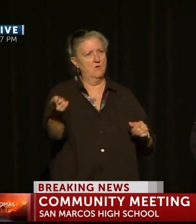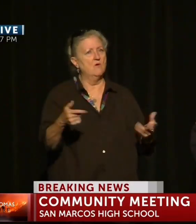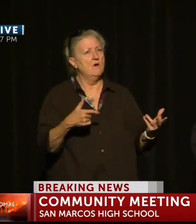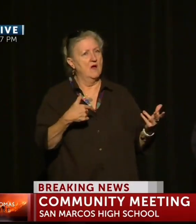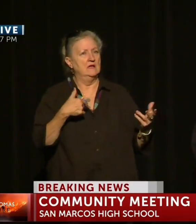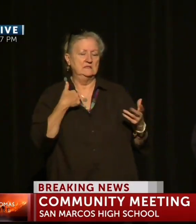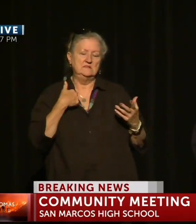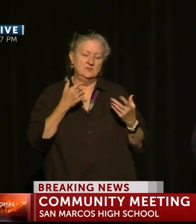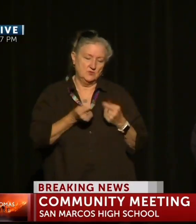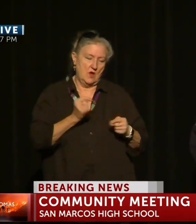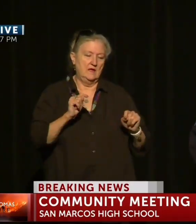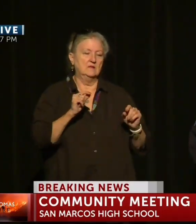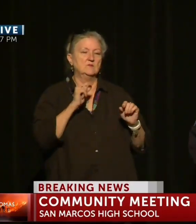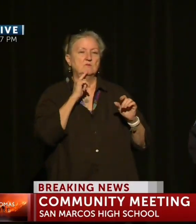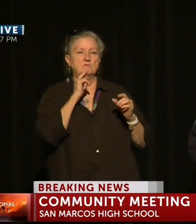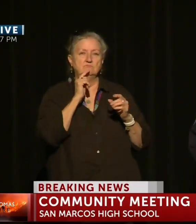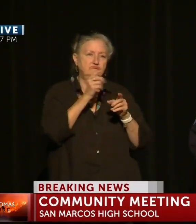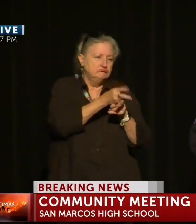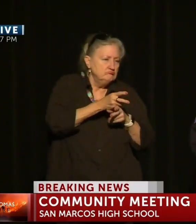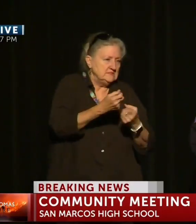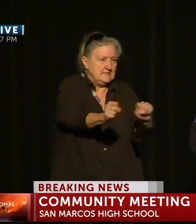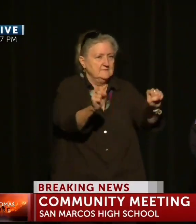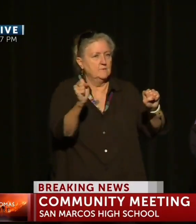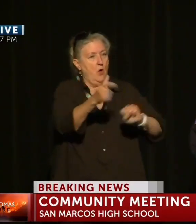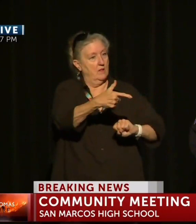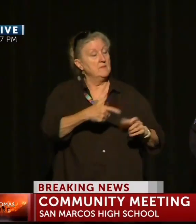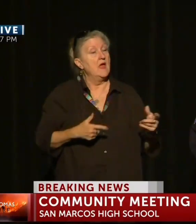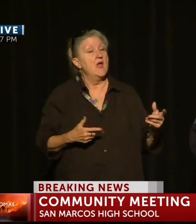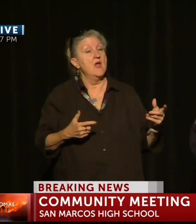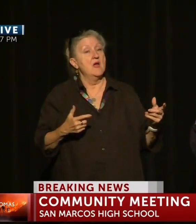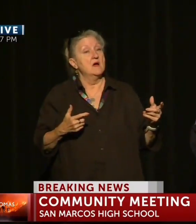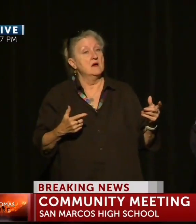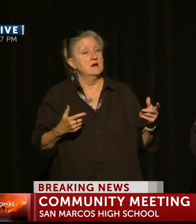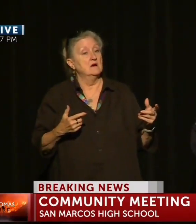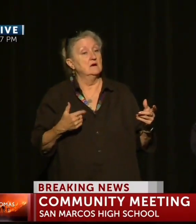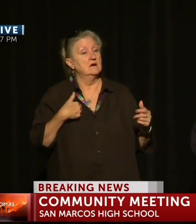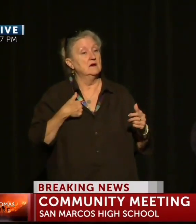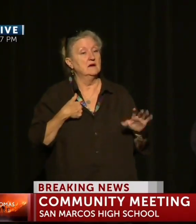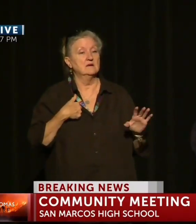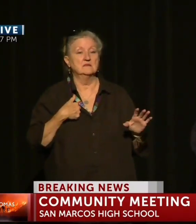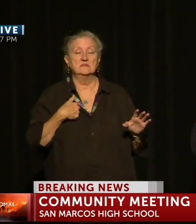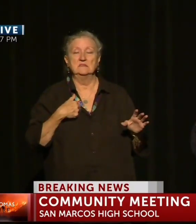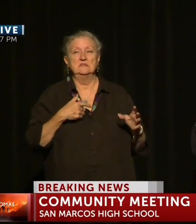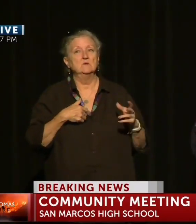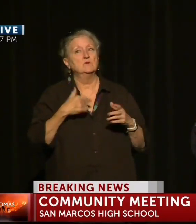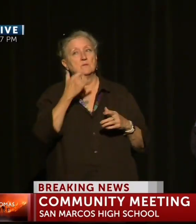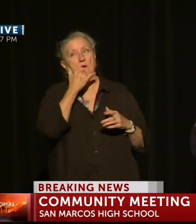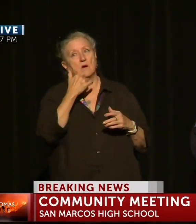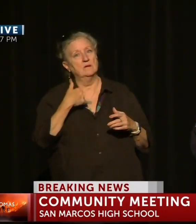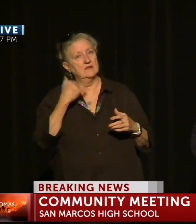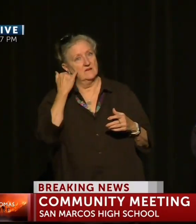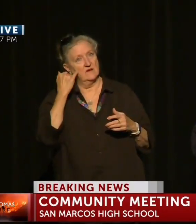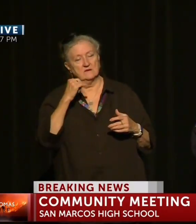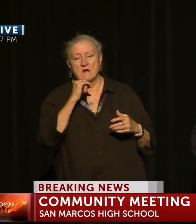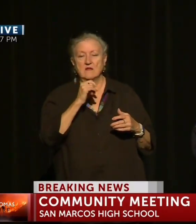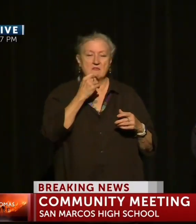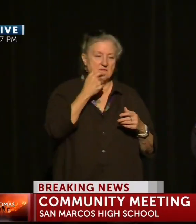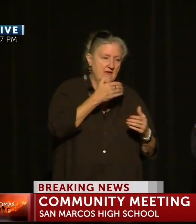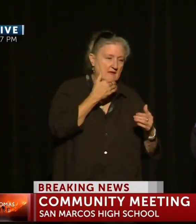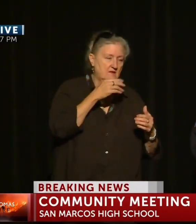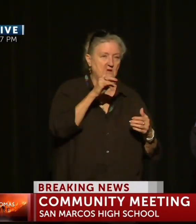They're simply trying to keep you all safe. And I would be remiss if I did not thank